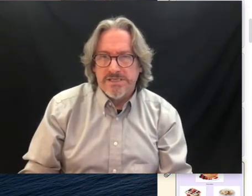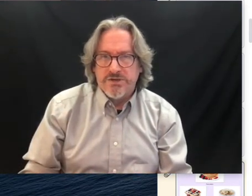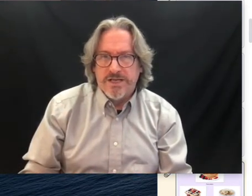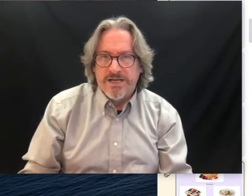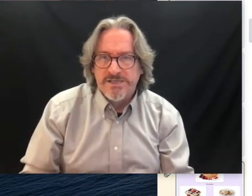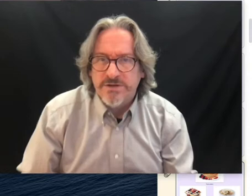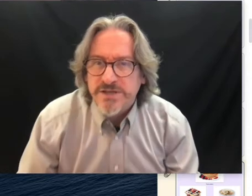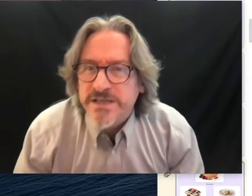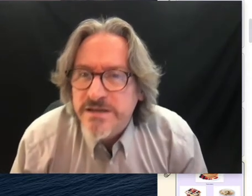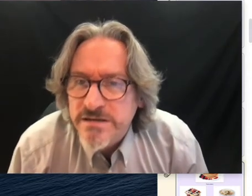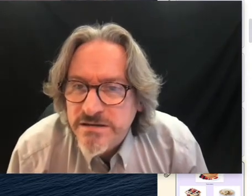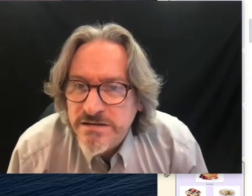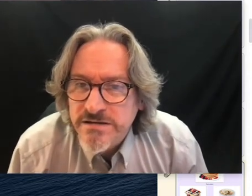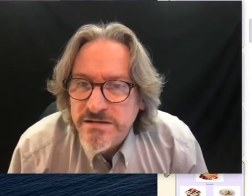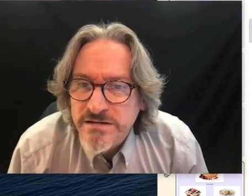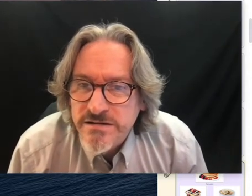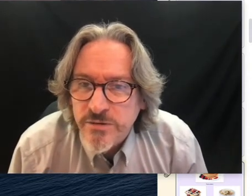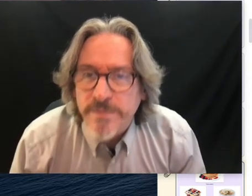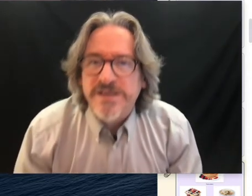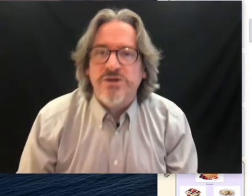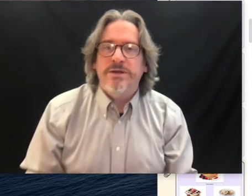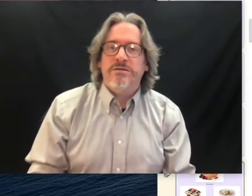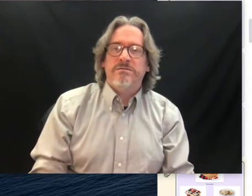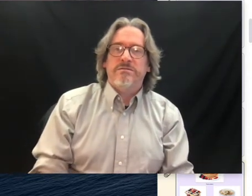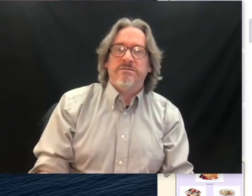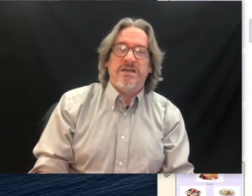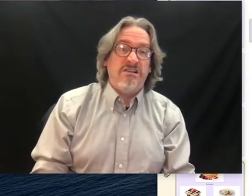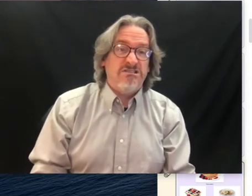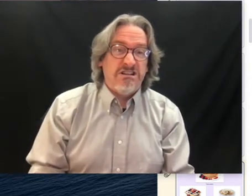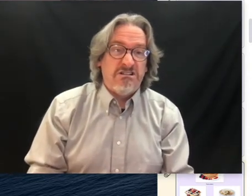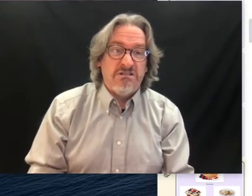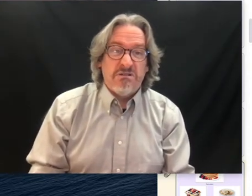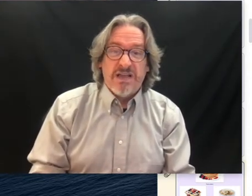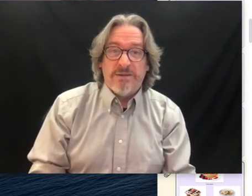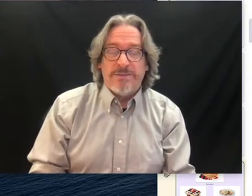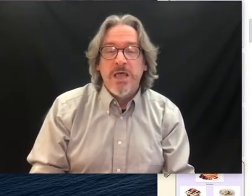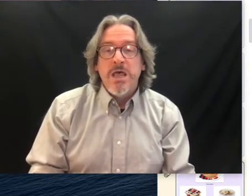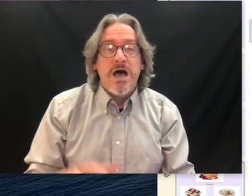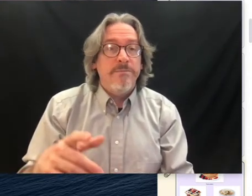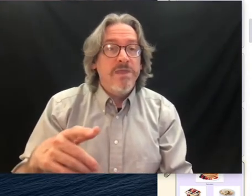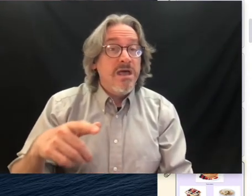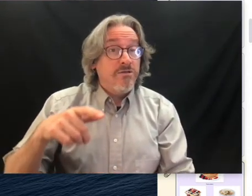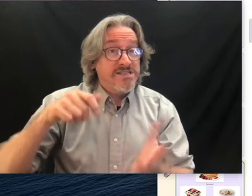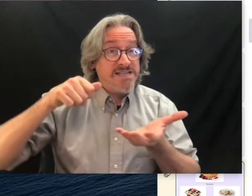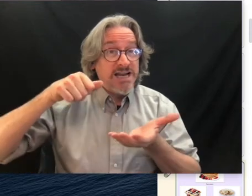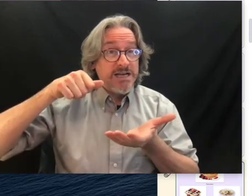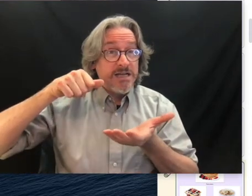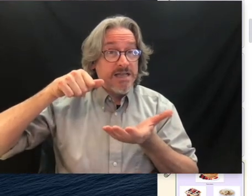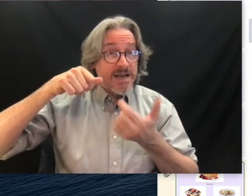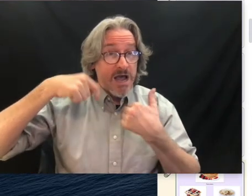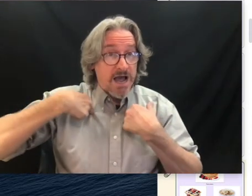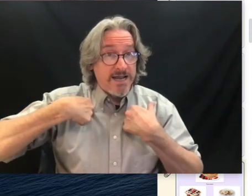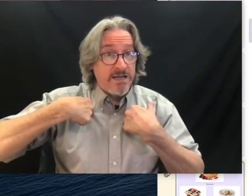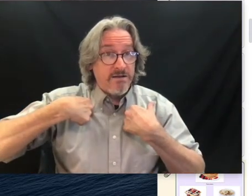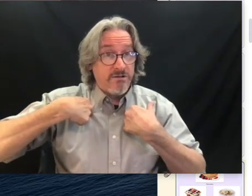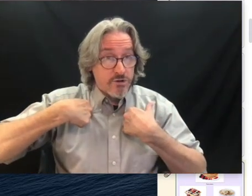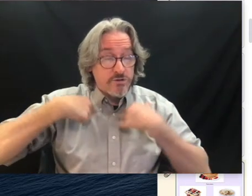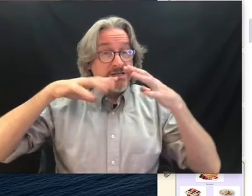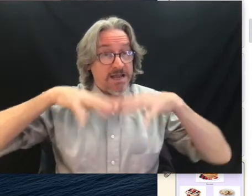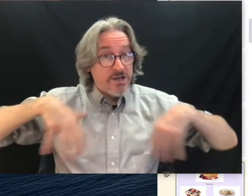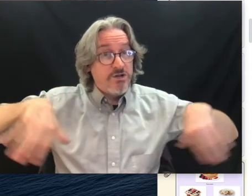This doesn't look like hot cereal, doesn't it? Or maybe it's oatmeal. Kind of looks like a granola. Anyway, the sign that